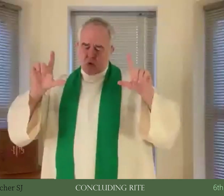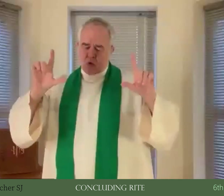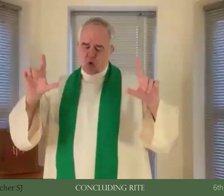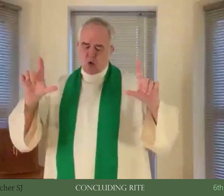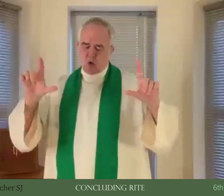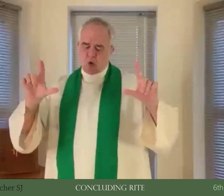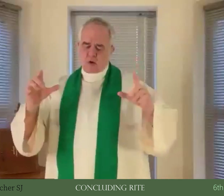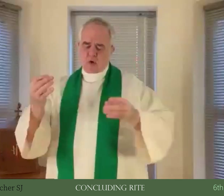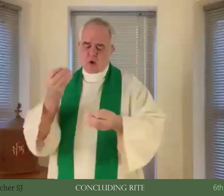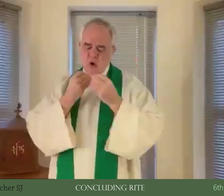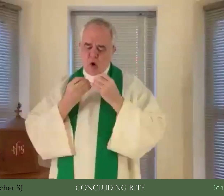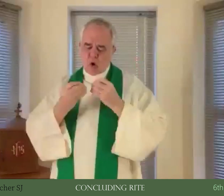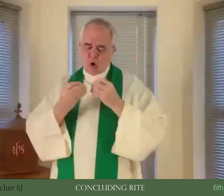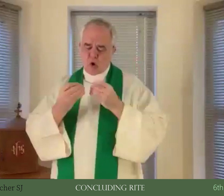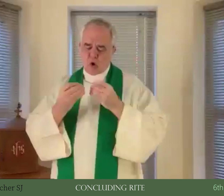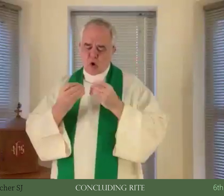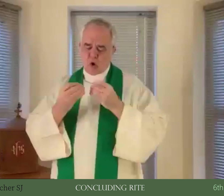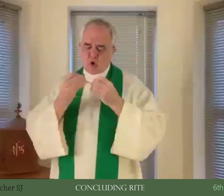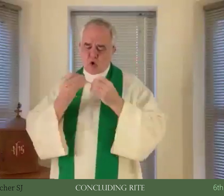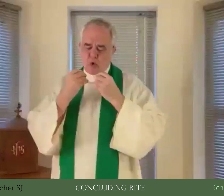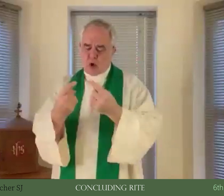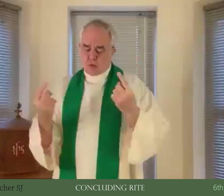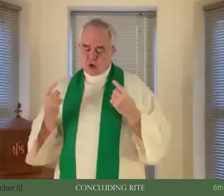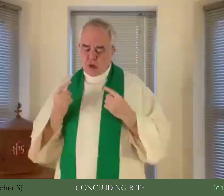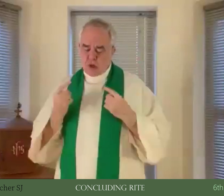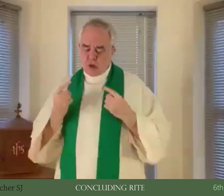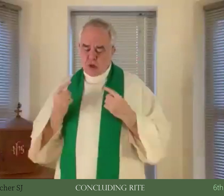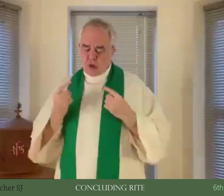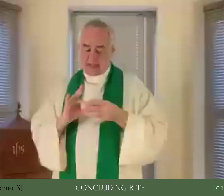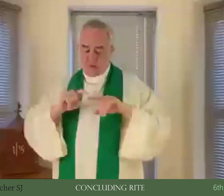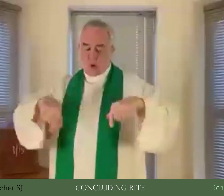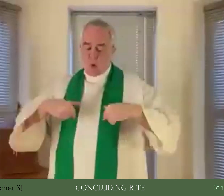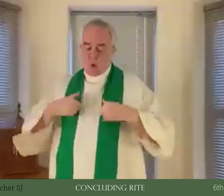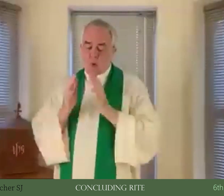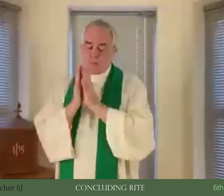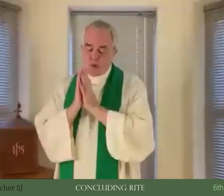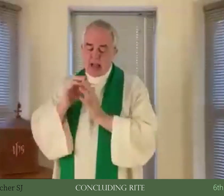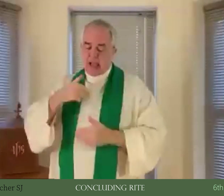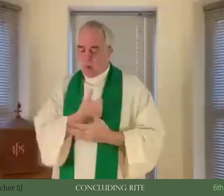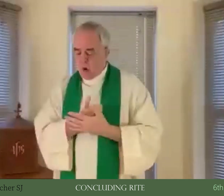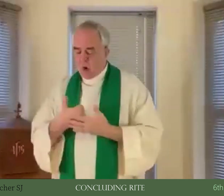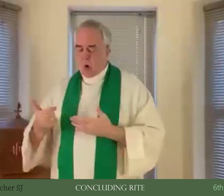Lord, you nourish us with heavenly gifts. We pray with all